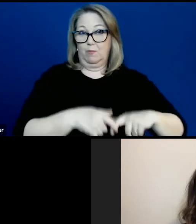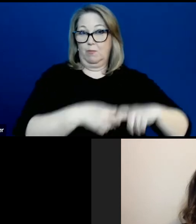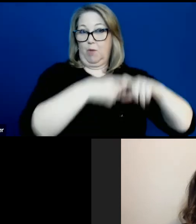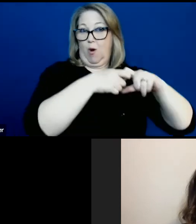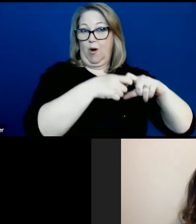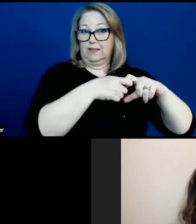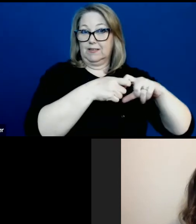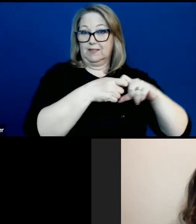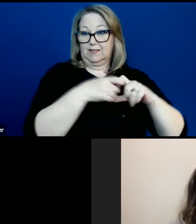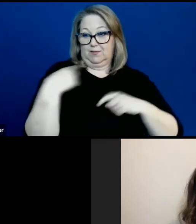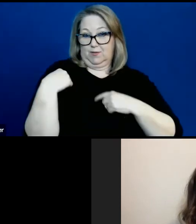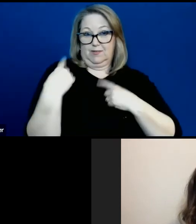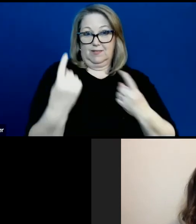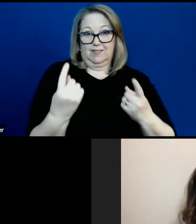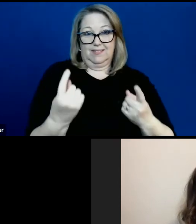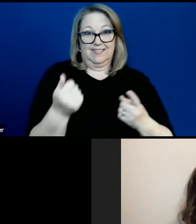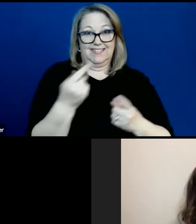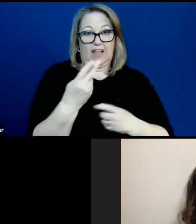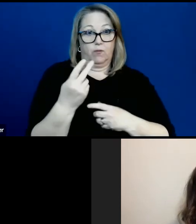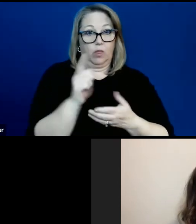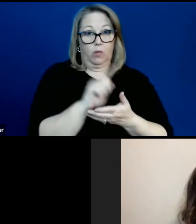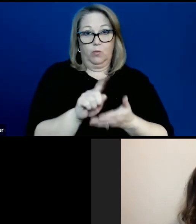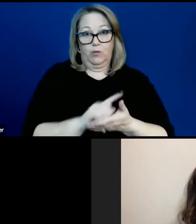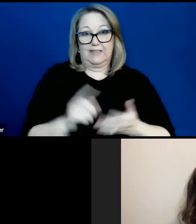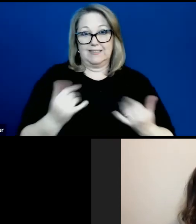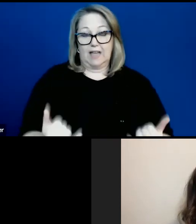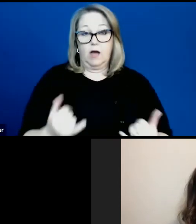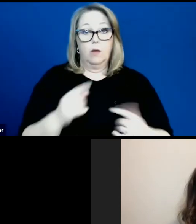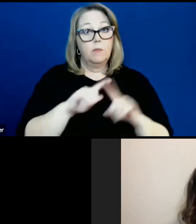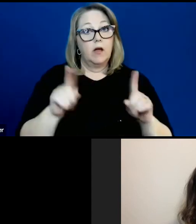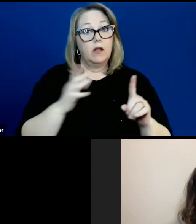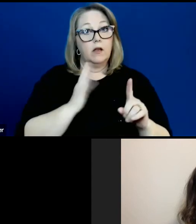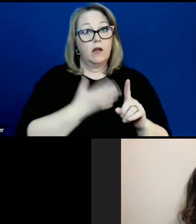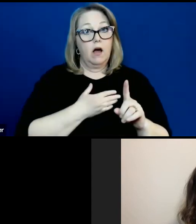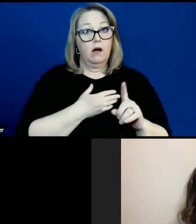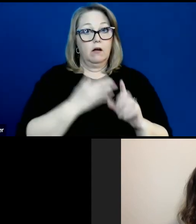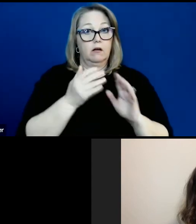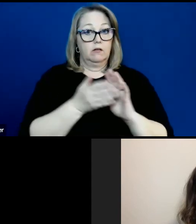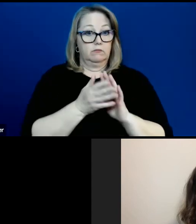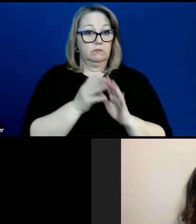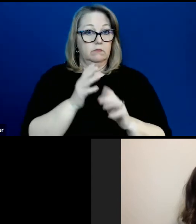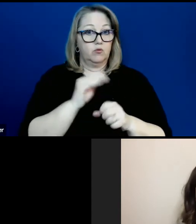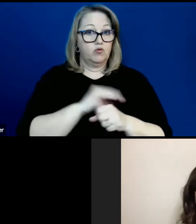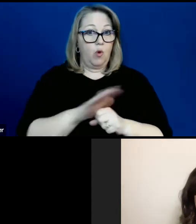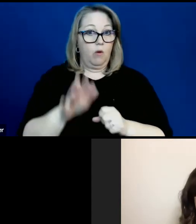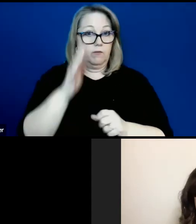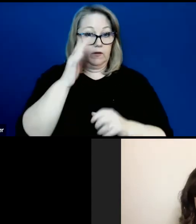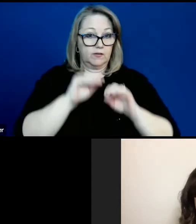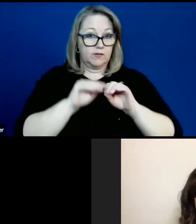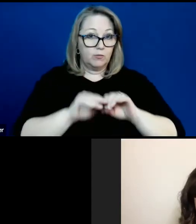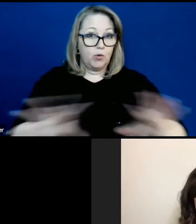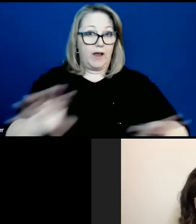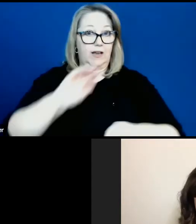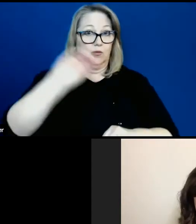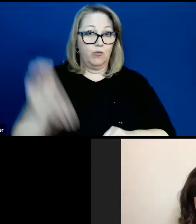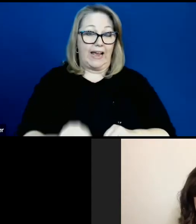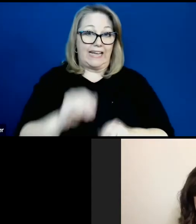positivity rate is still higher than we'd like it to be, but it has dipped slightly. Is there evidence this is, you know, working? This is